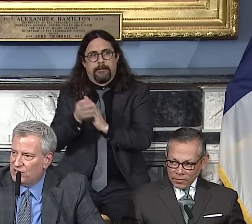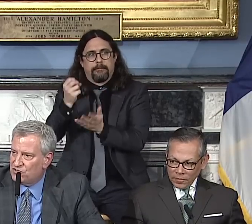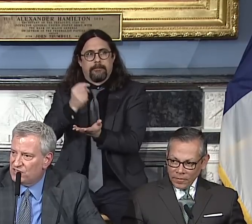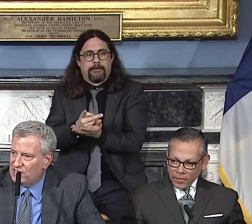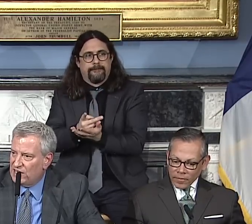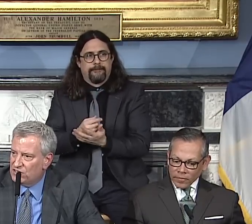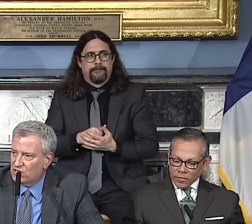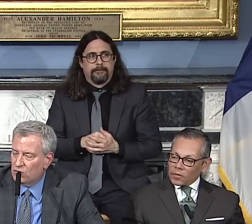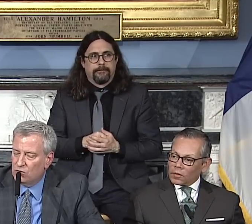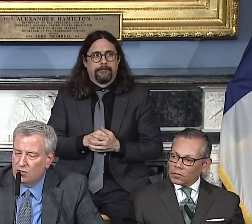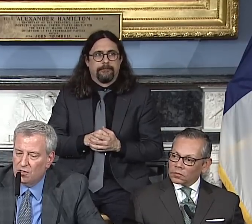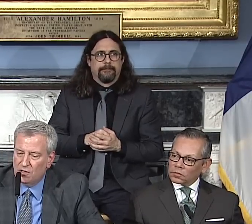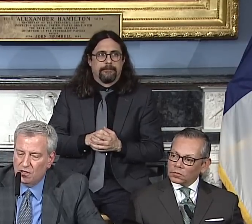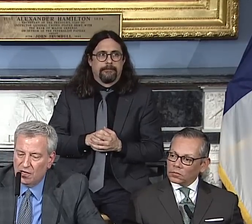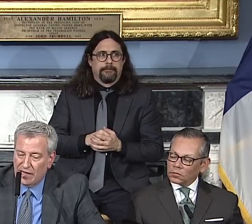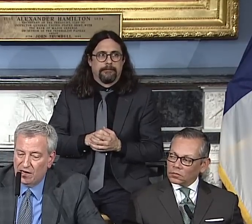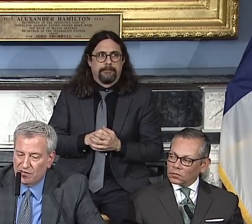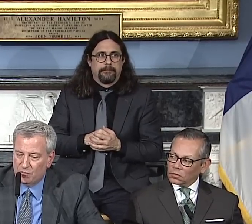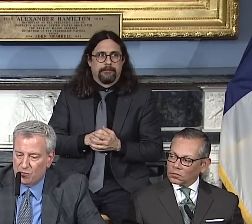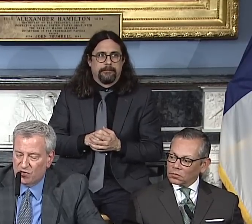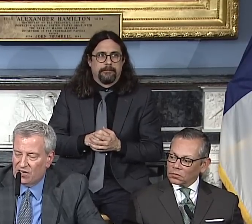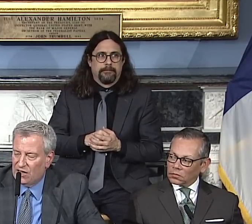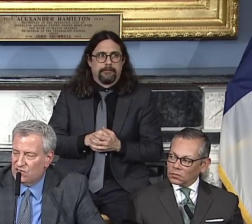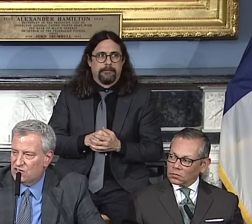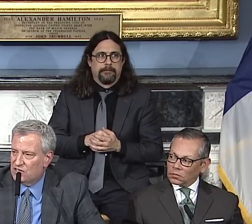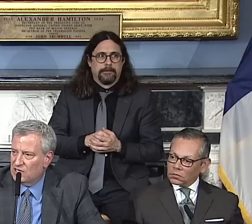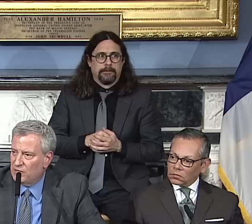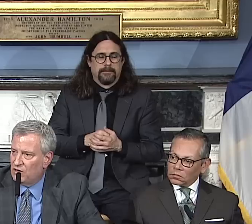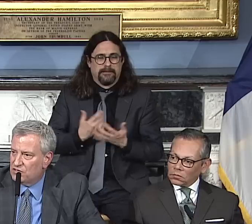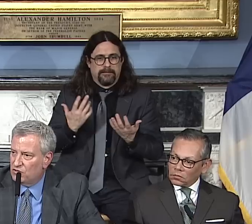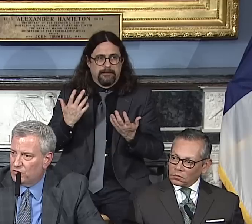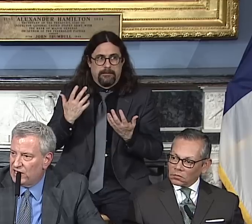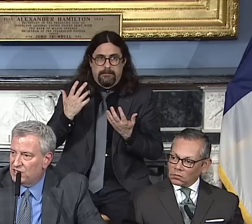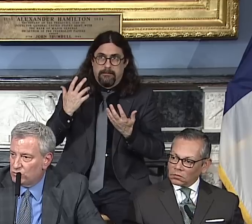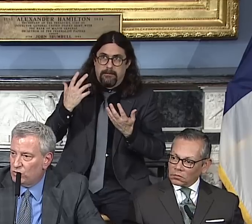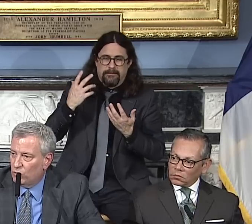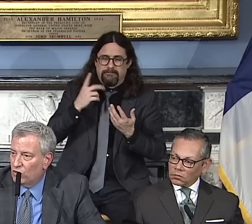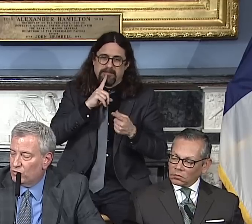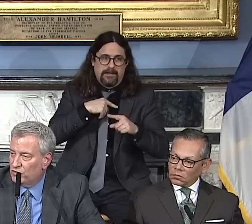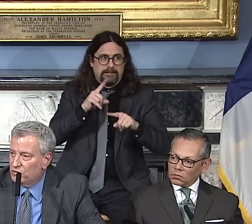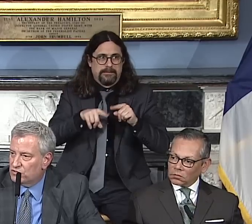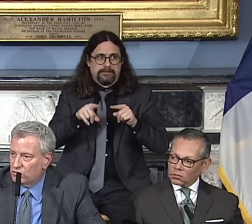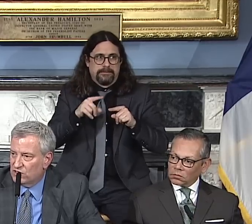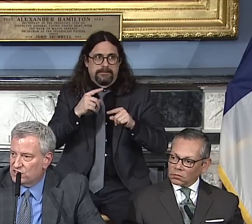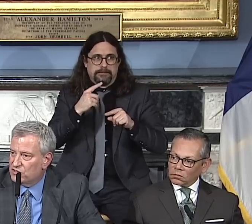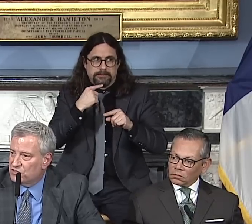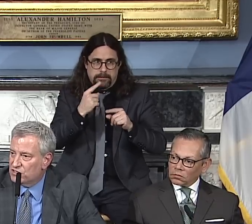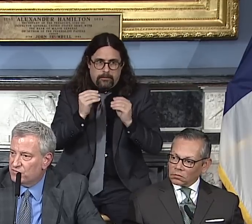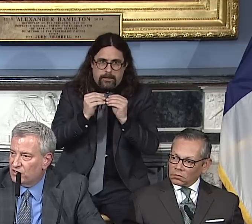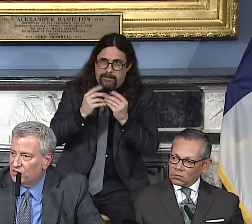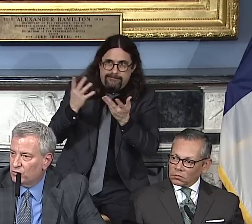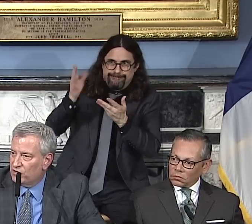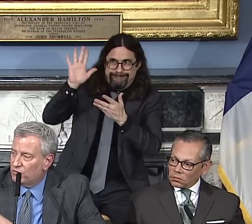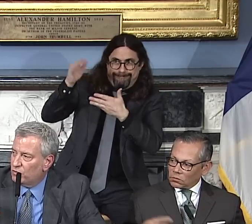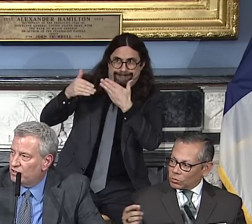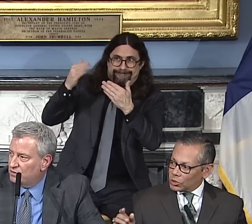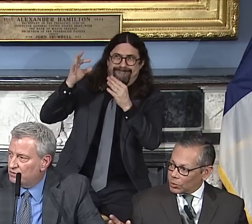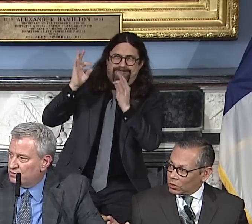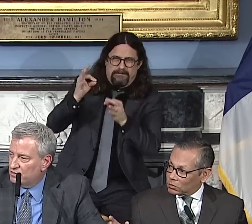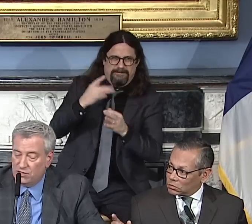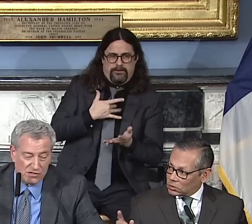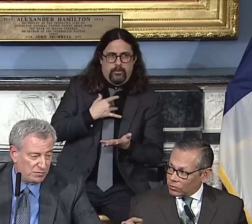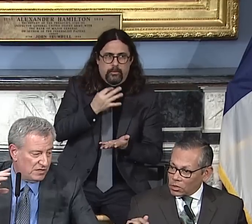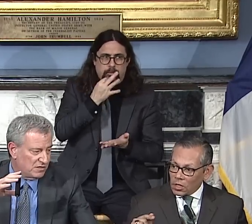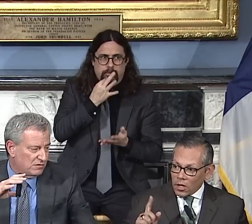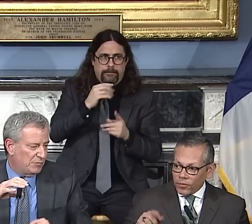new information today. So again, I think people are going to have to start taking matters in their own hands. We will work with those organizations to figure out the way forward. Mr.